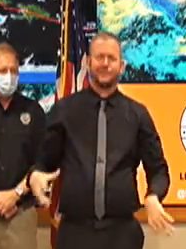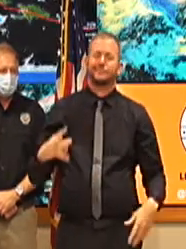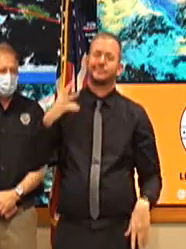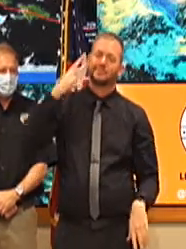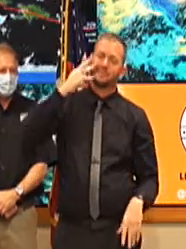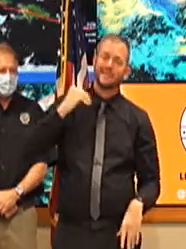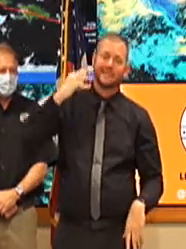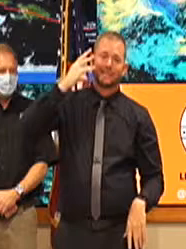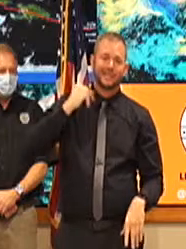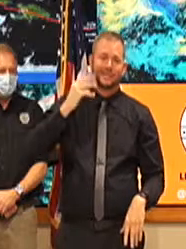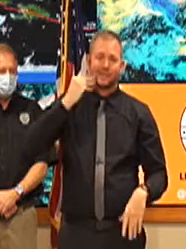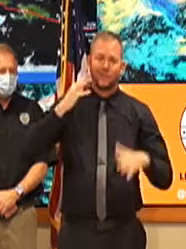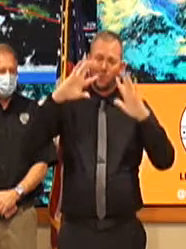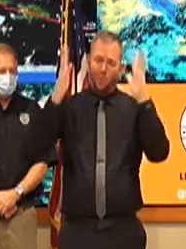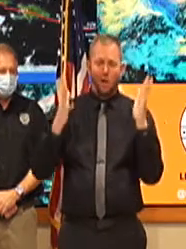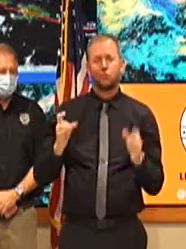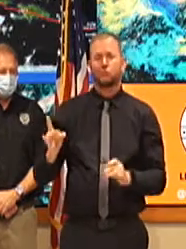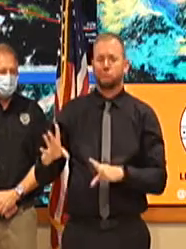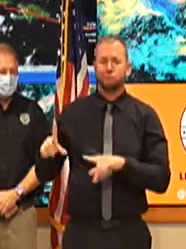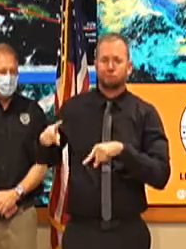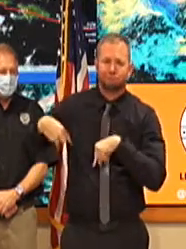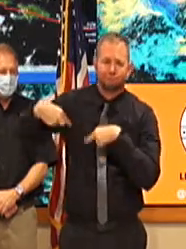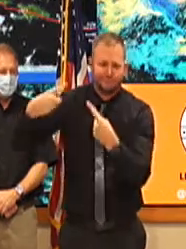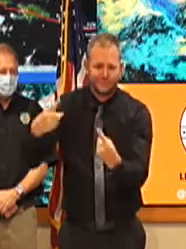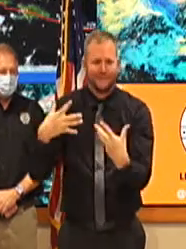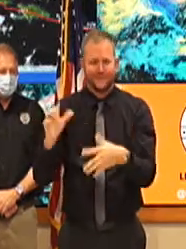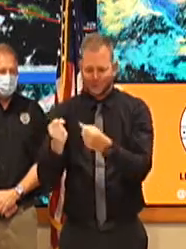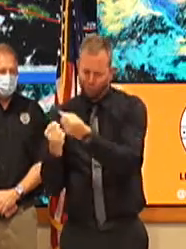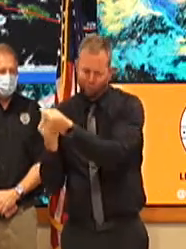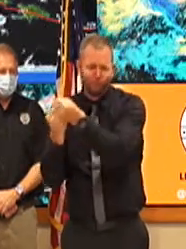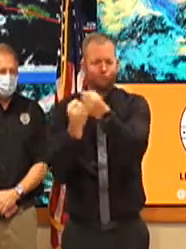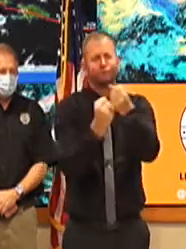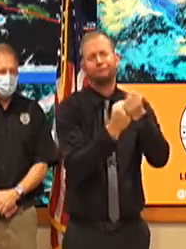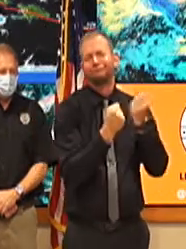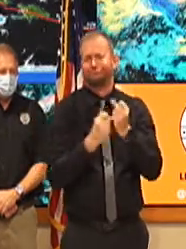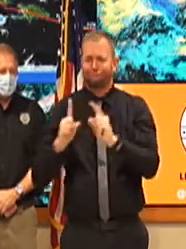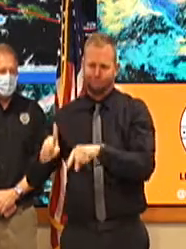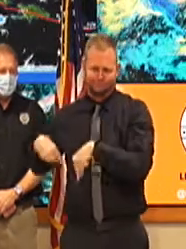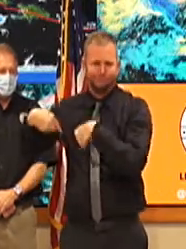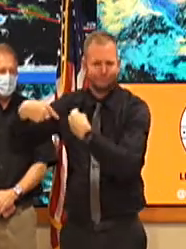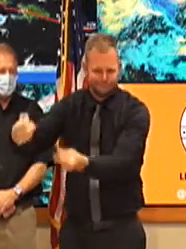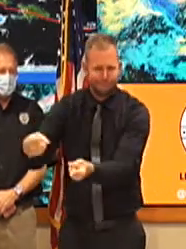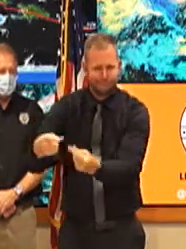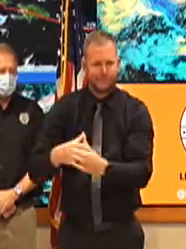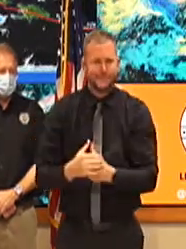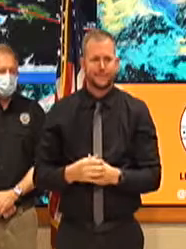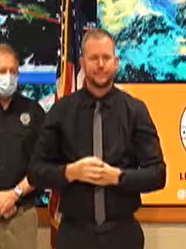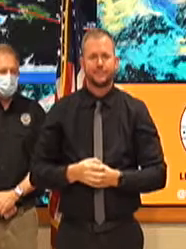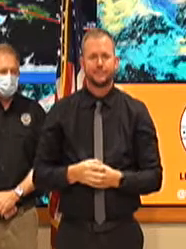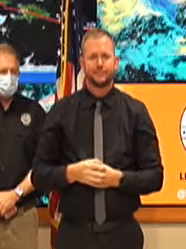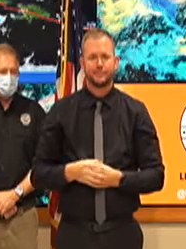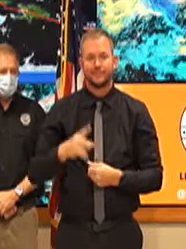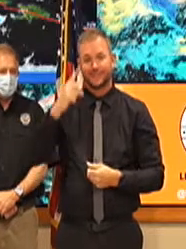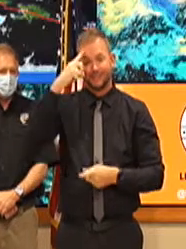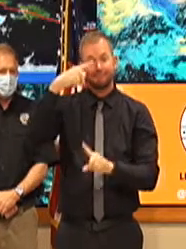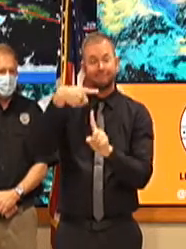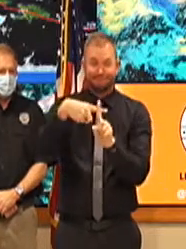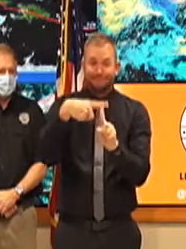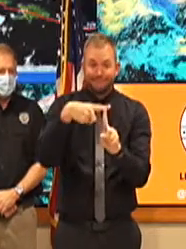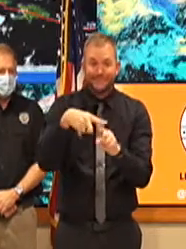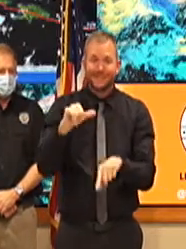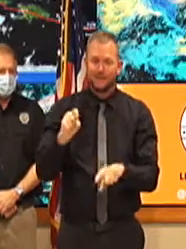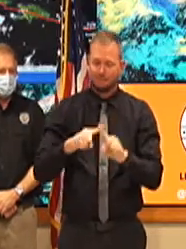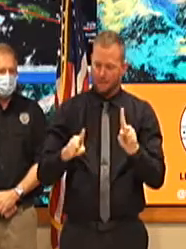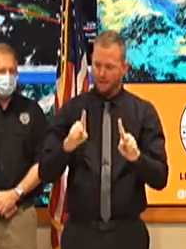too. Let's hope for the best, but we must be prepared. We can count on one another. We are